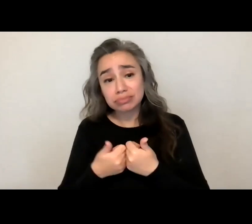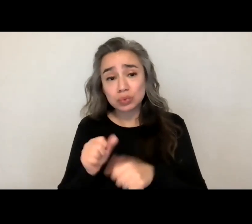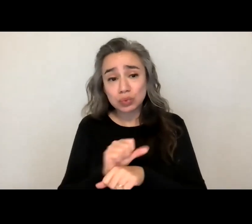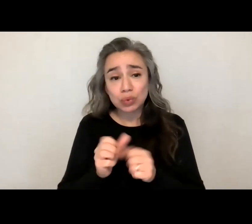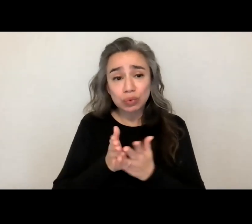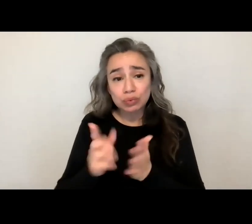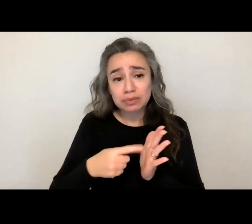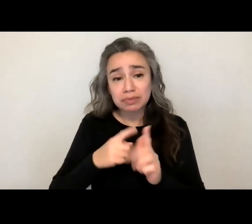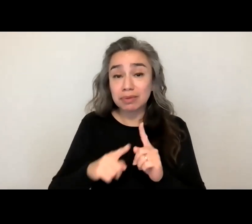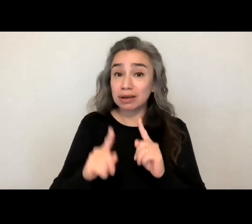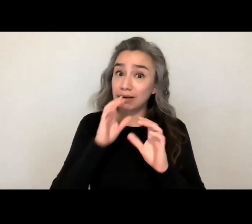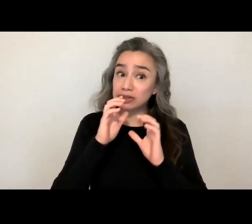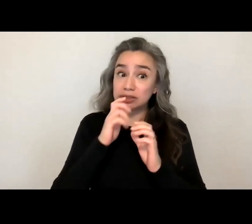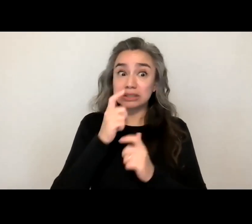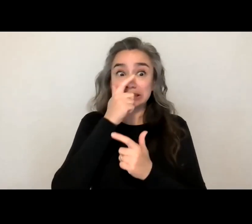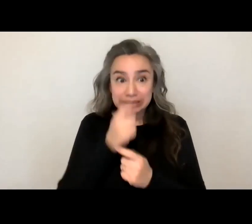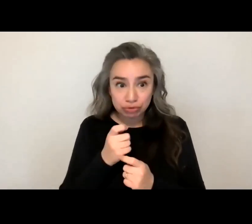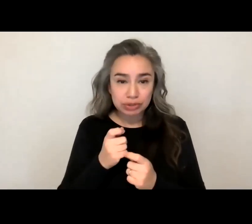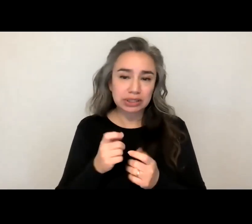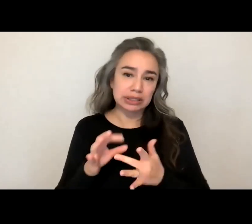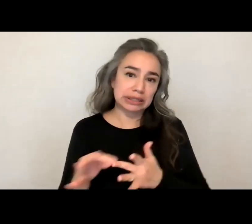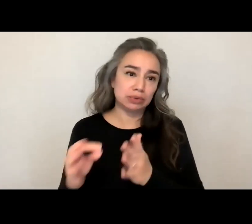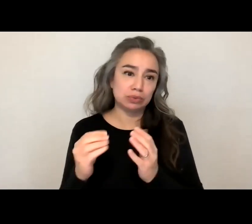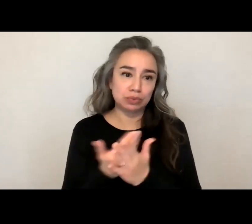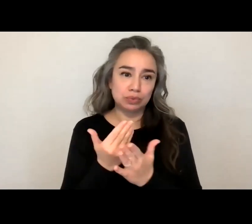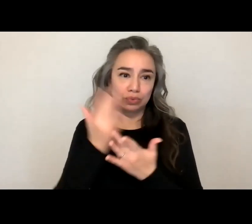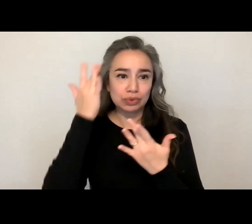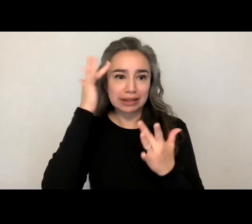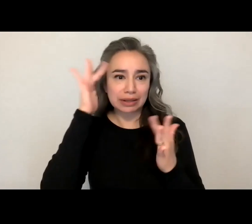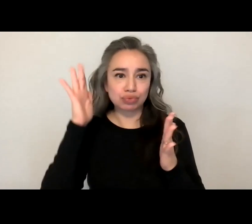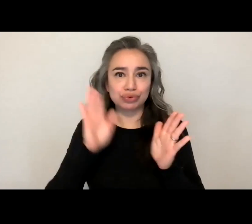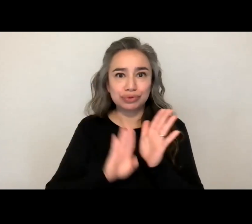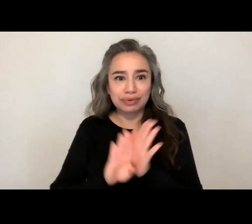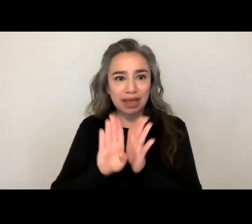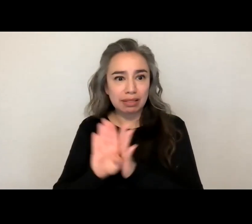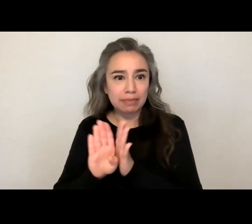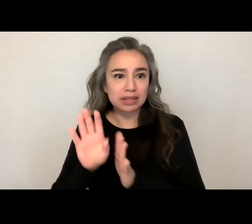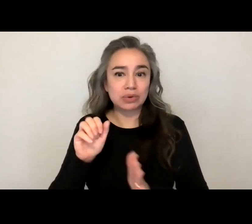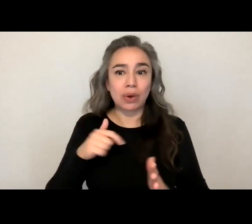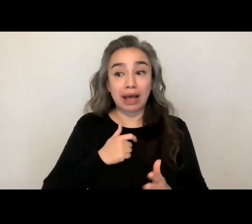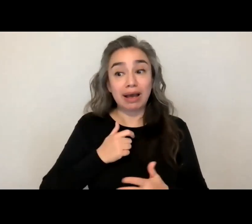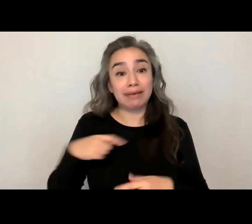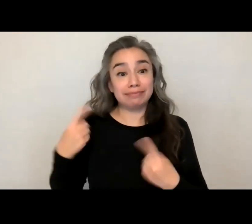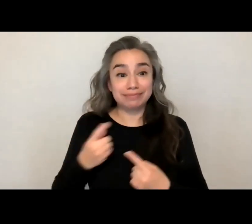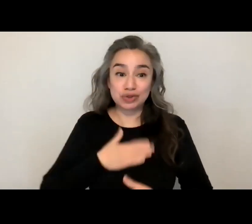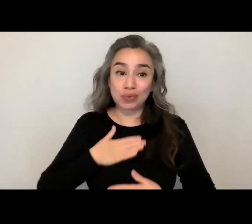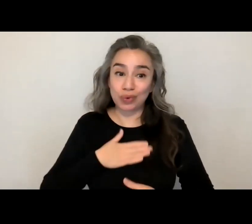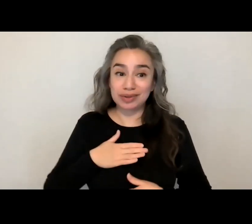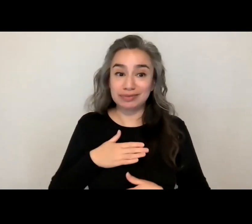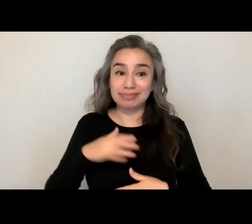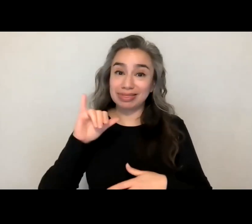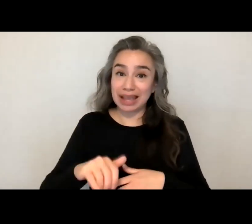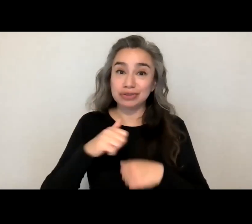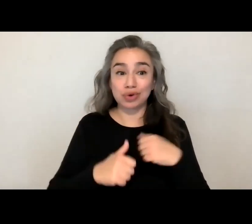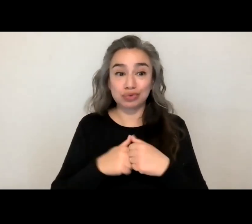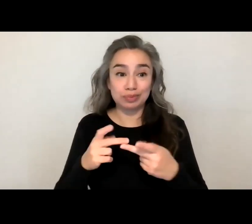really interesting and leads to new intellectual development. So I have enjoyed being in that structural position in my career.